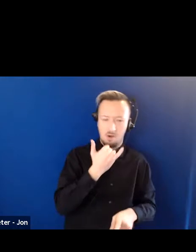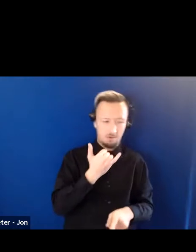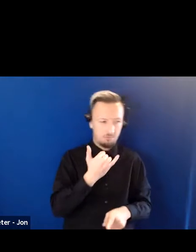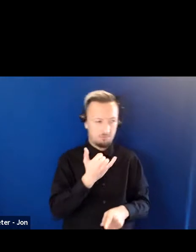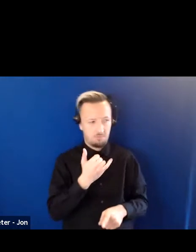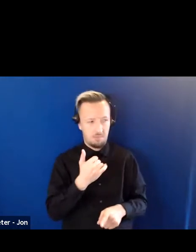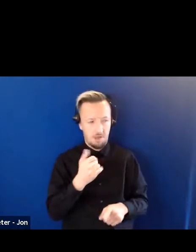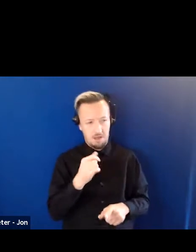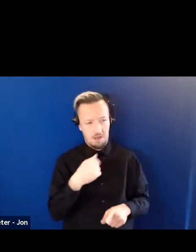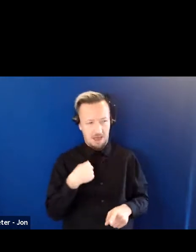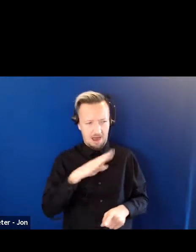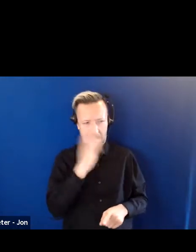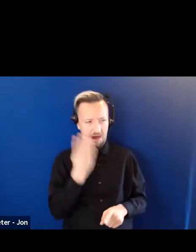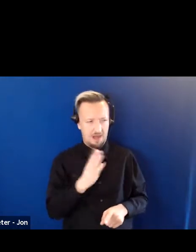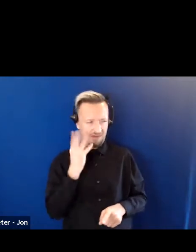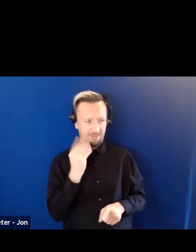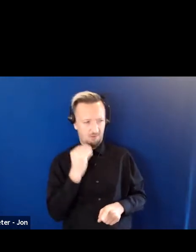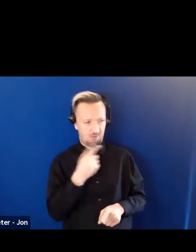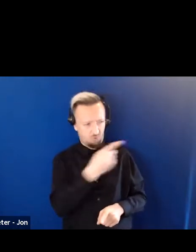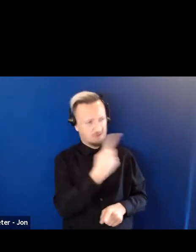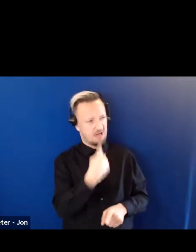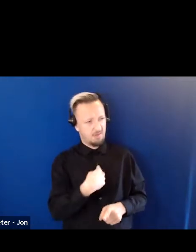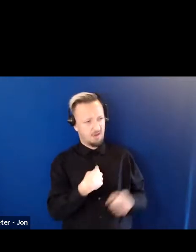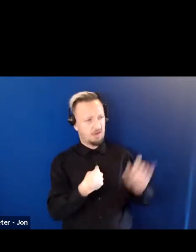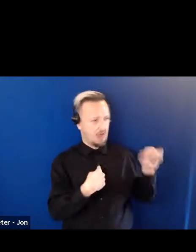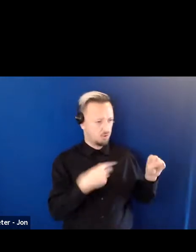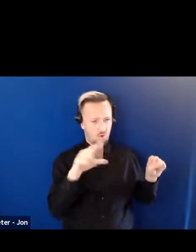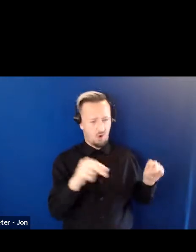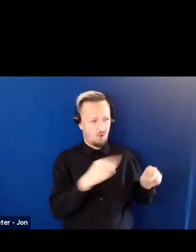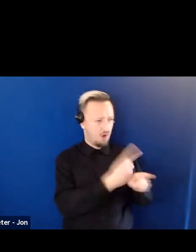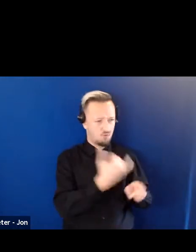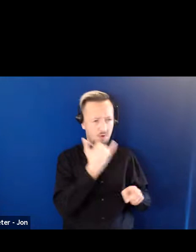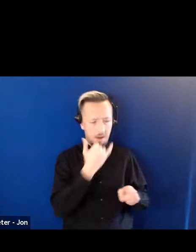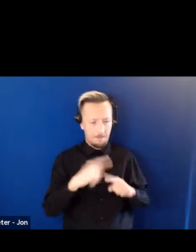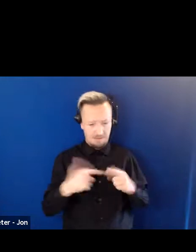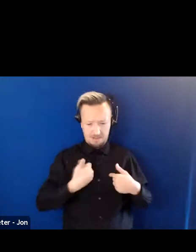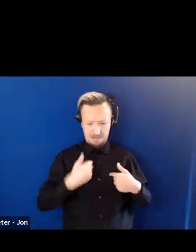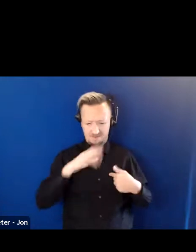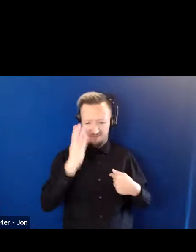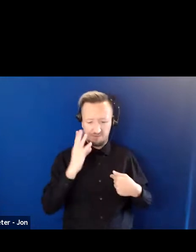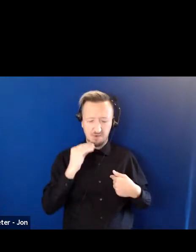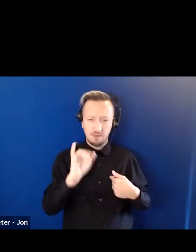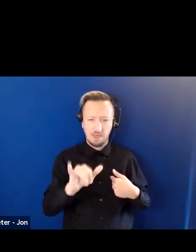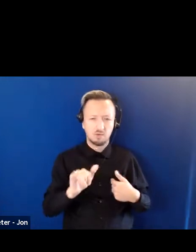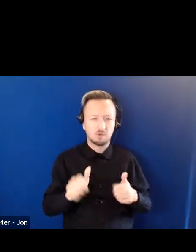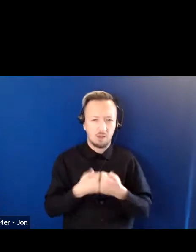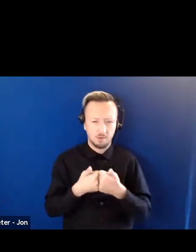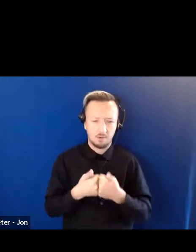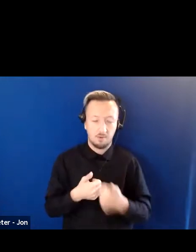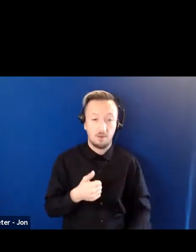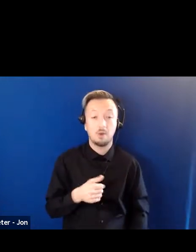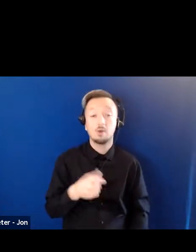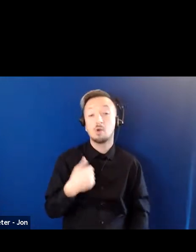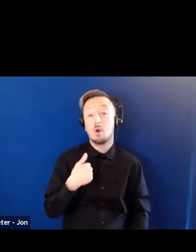some of the things that they've experienced. So for me, I liken it as to when you're speaking with